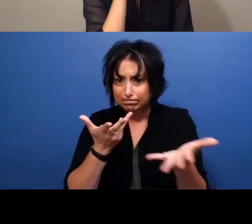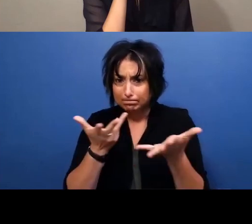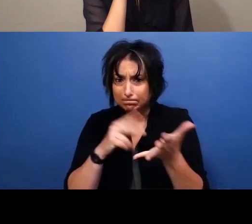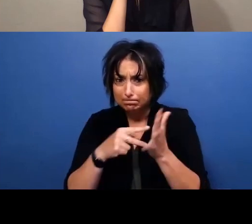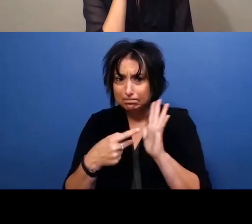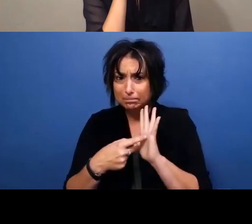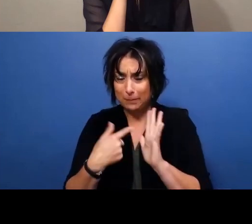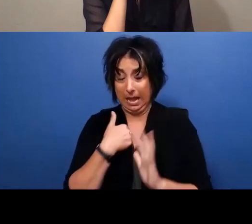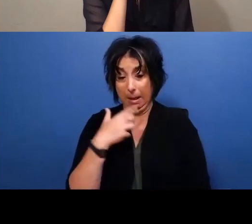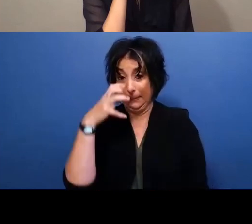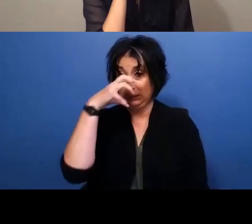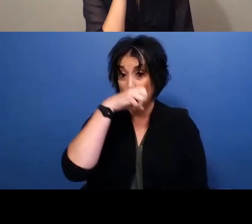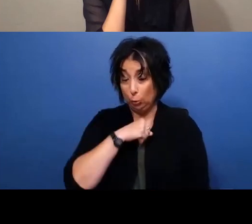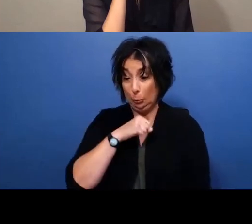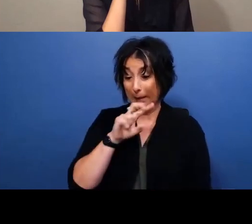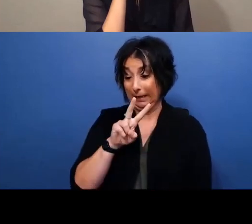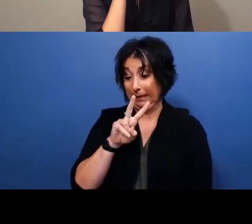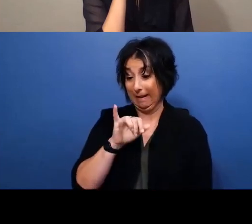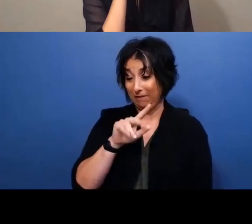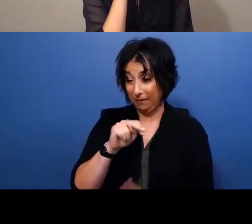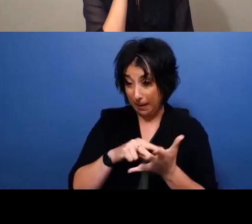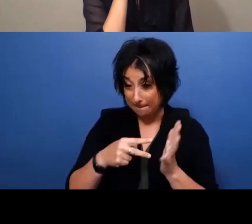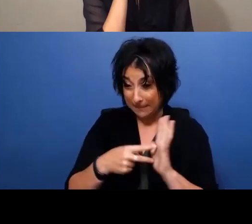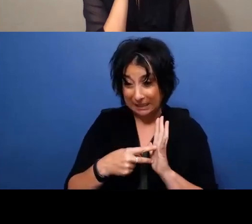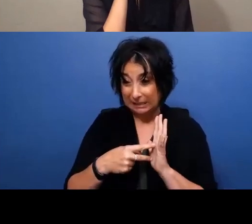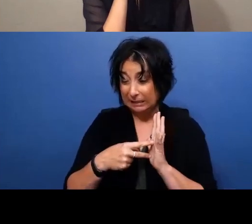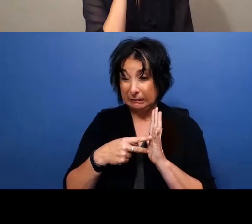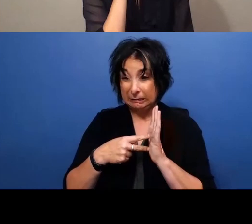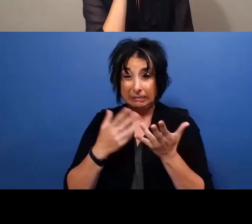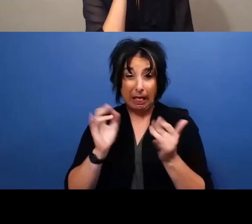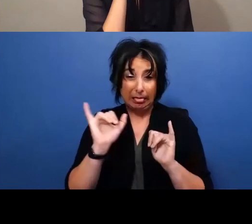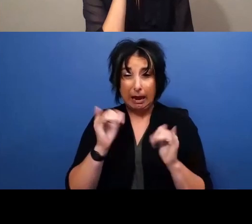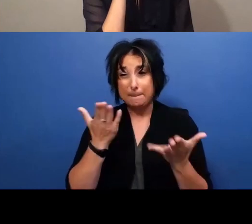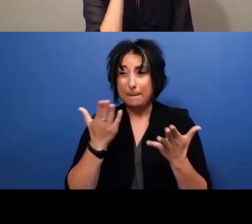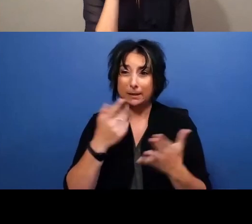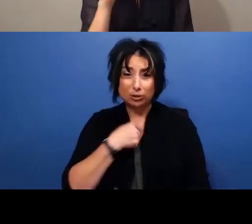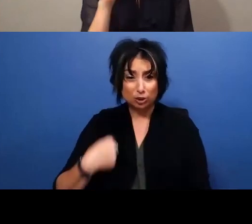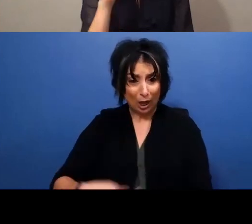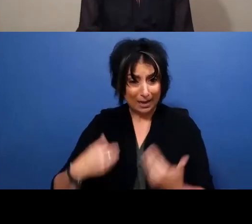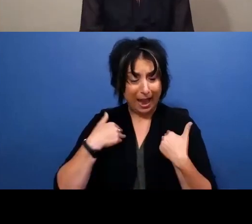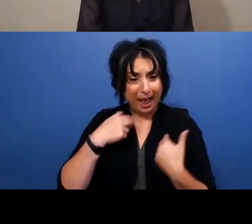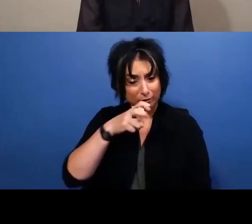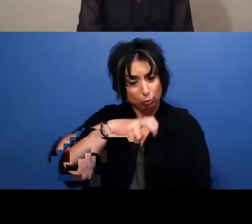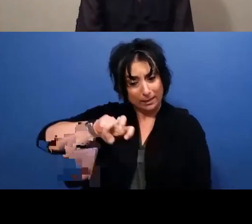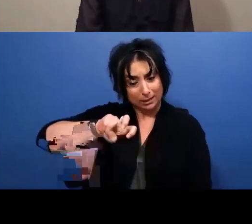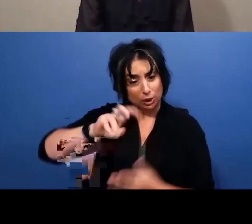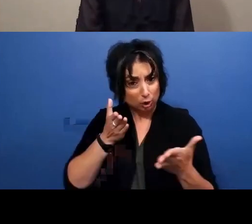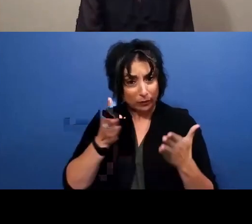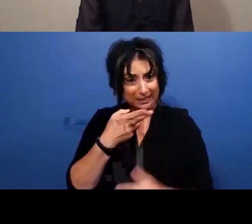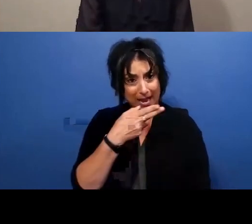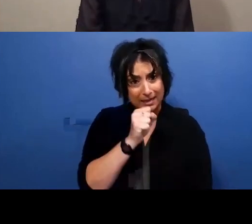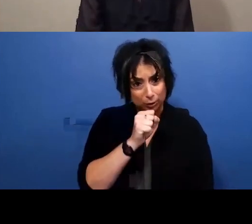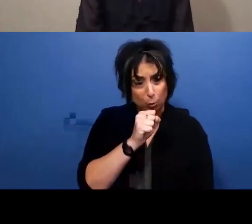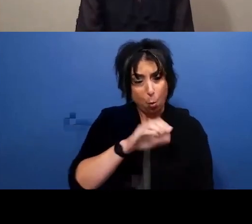I'm assuming that you're talking about, are there some kind of transition services from high school to